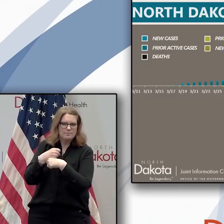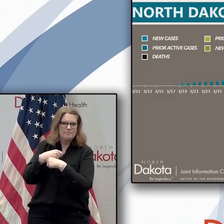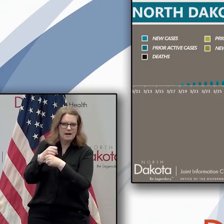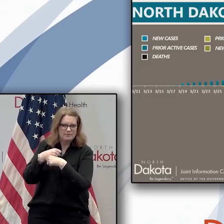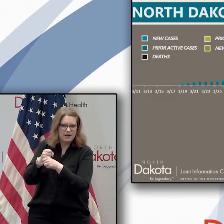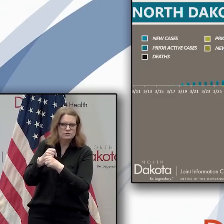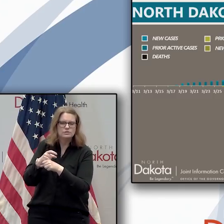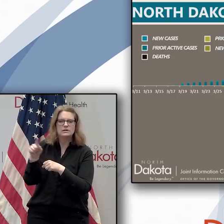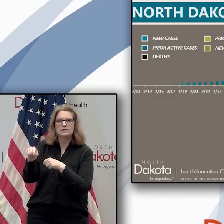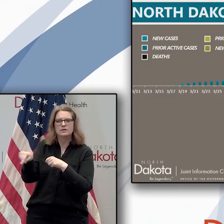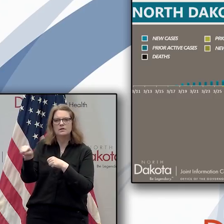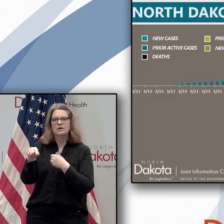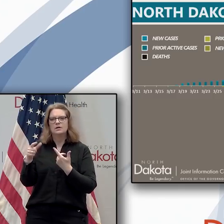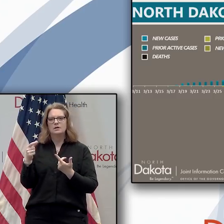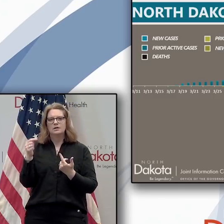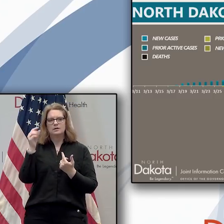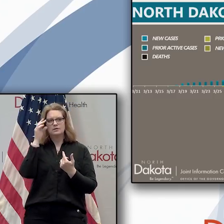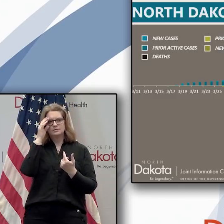manufacturing, and